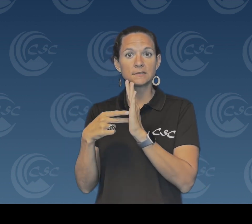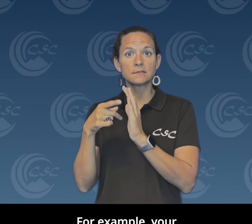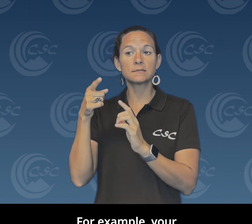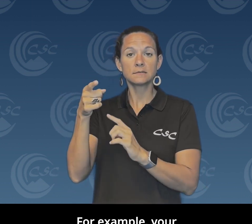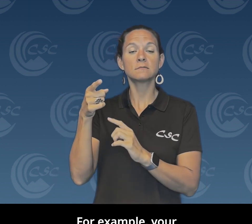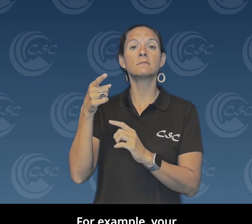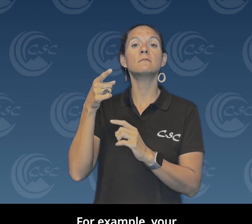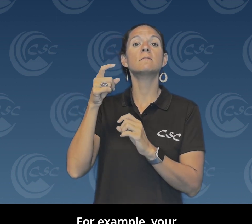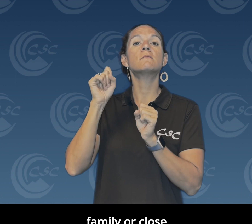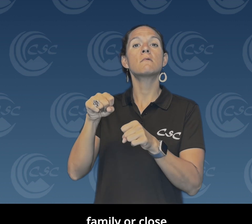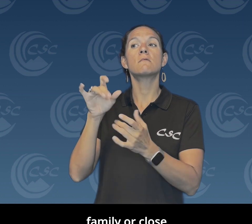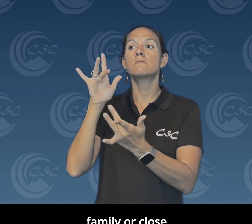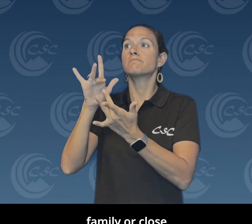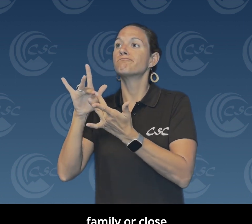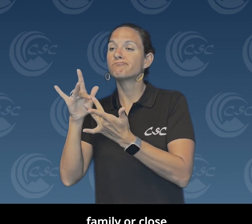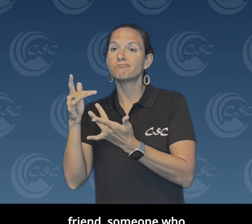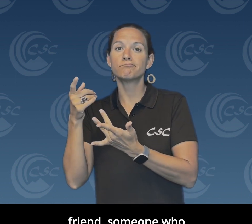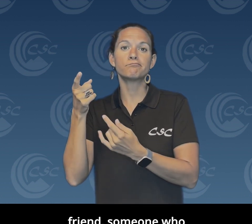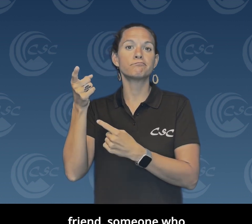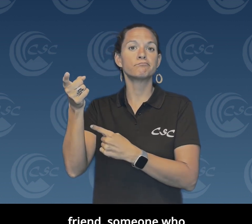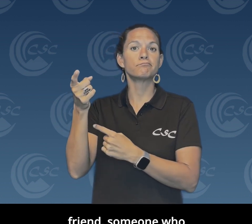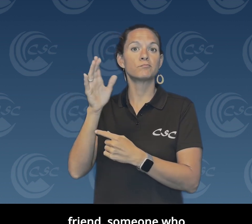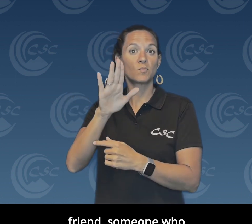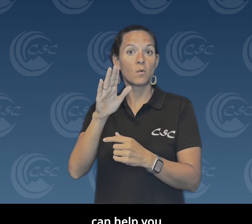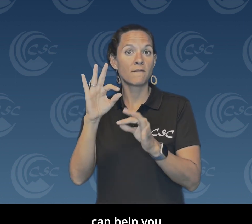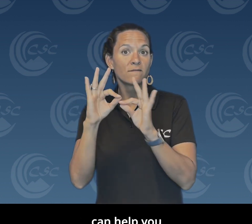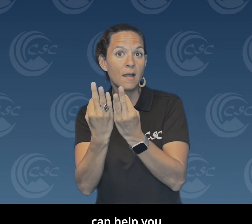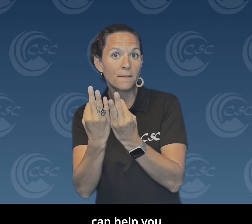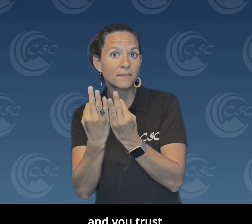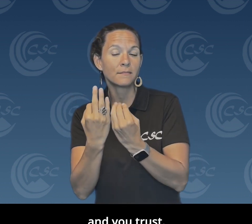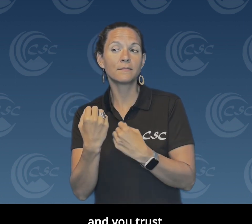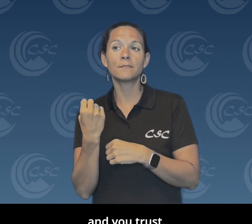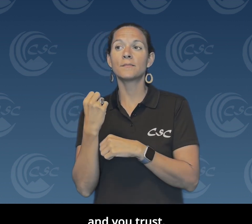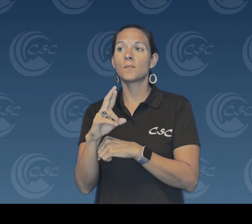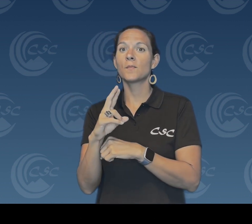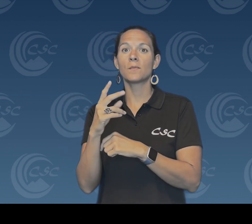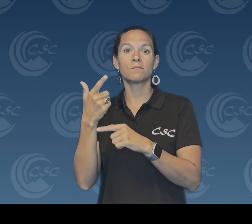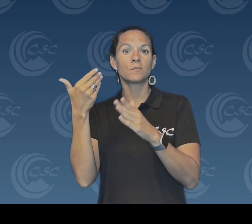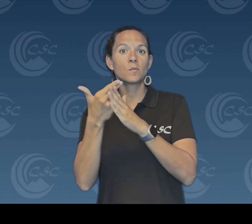For example, your family or close friend, someone who can help you and you trust.